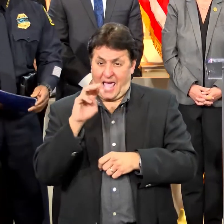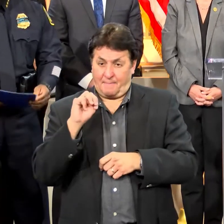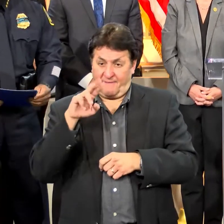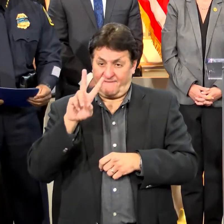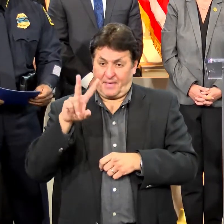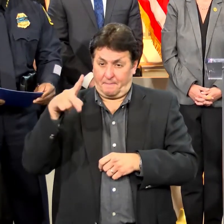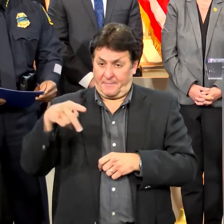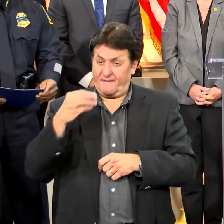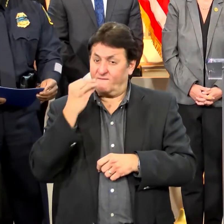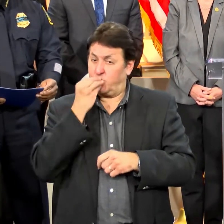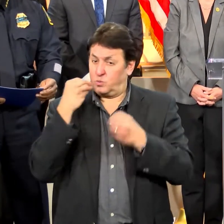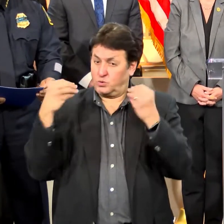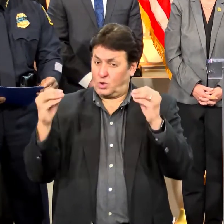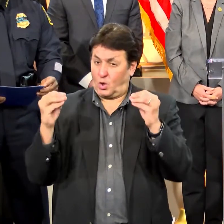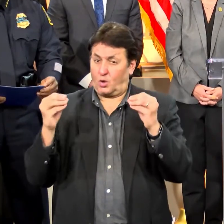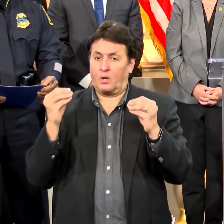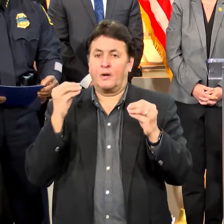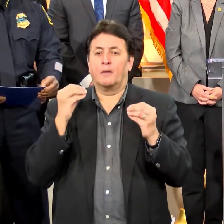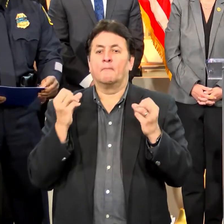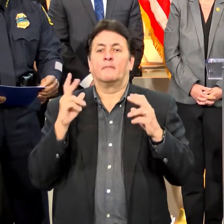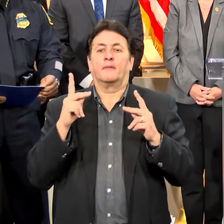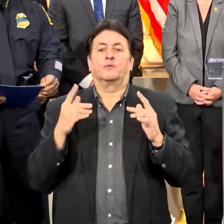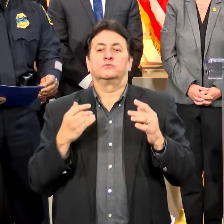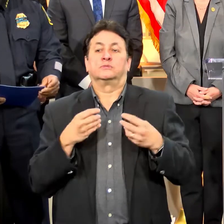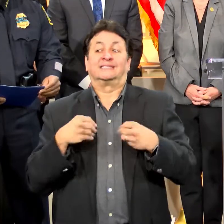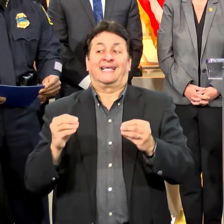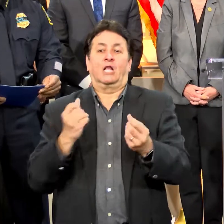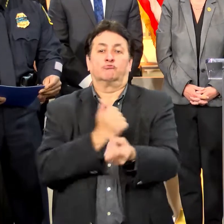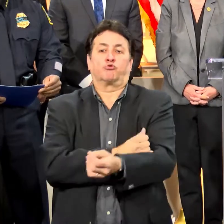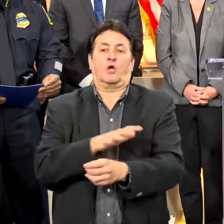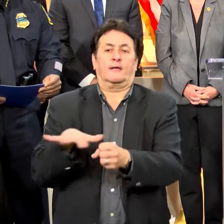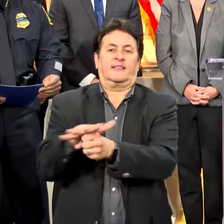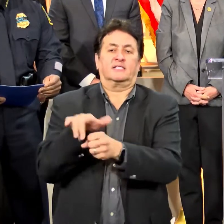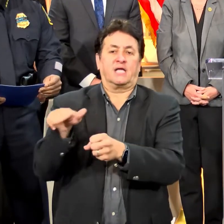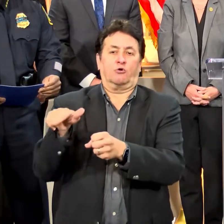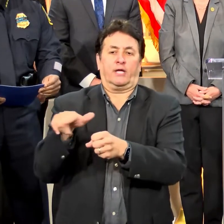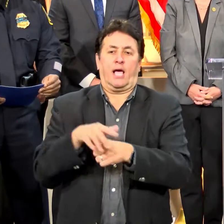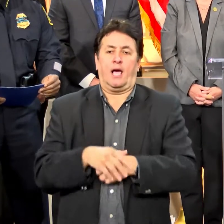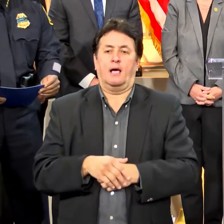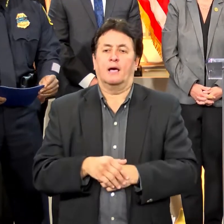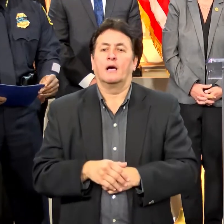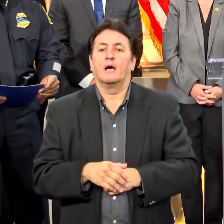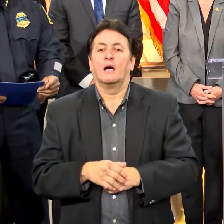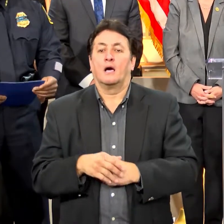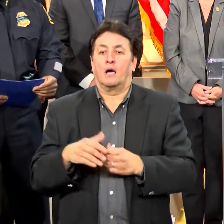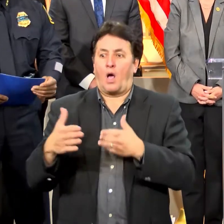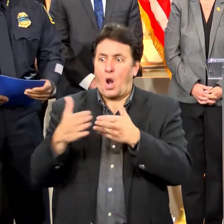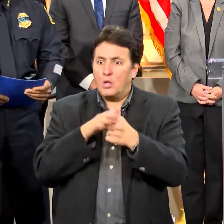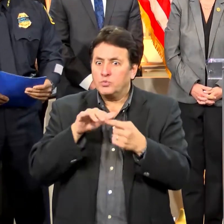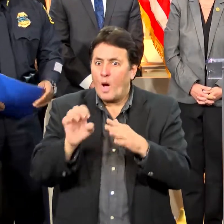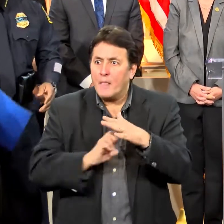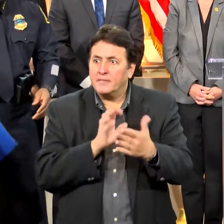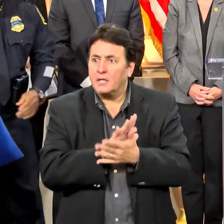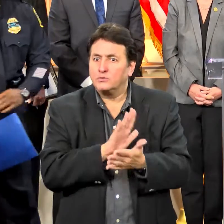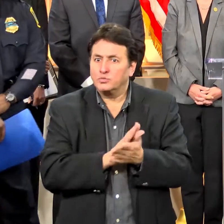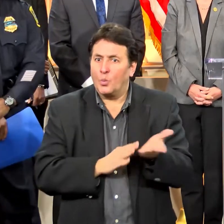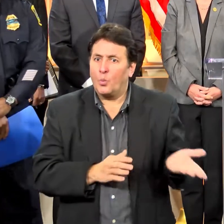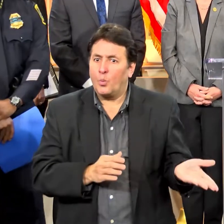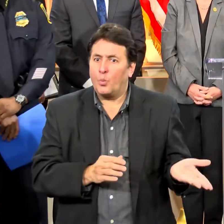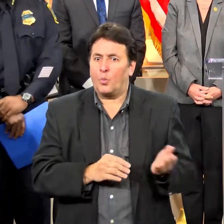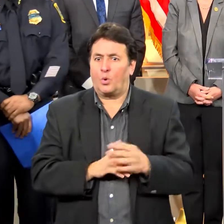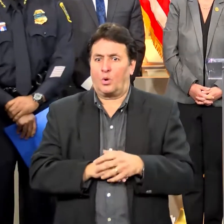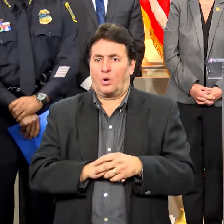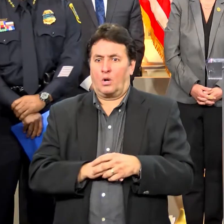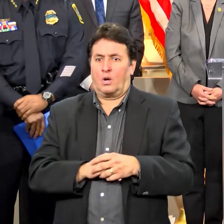drug haven located close to Cashmere Gardens Elementary School and has significantly impacted the health and safety of the